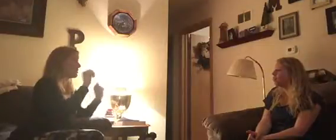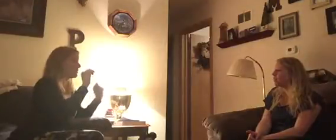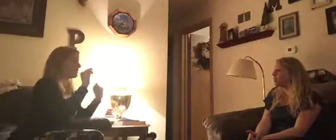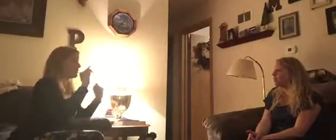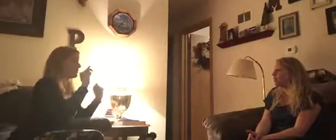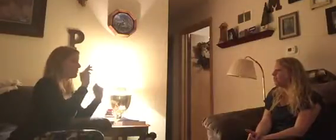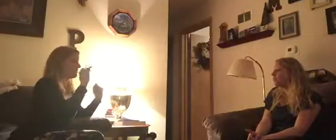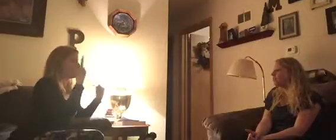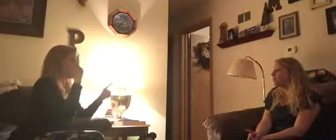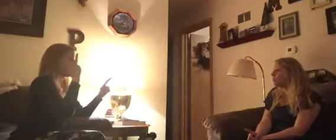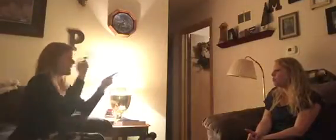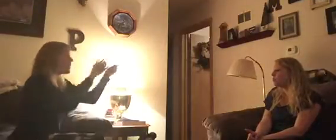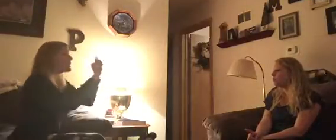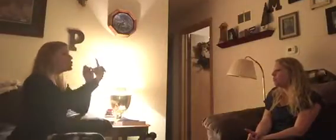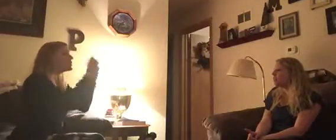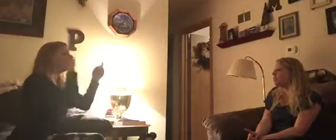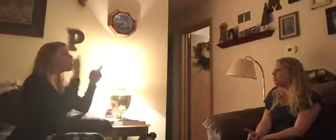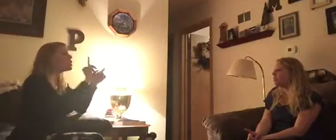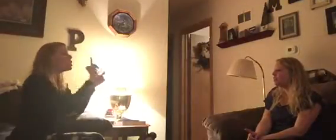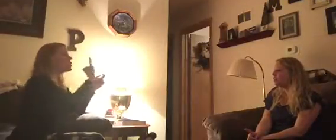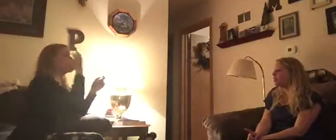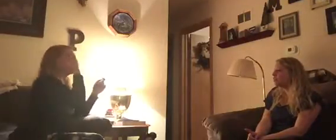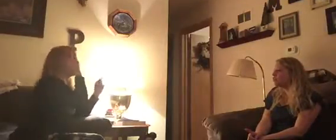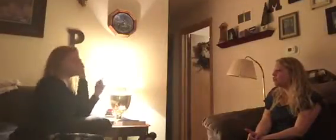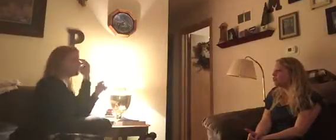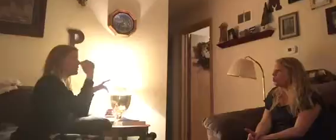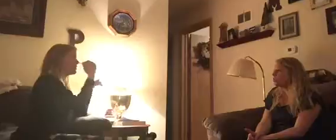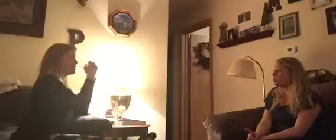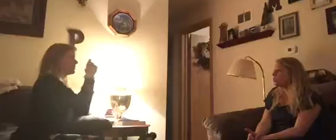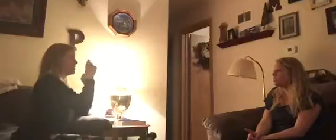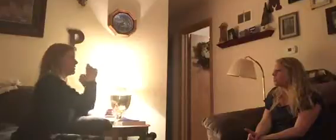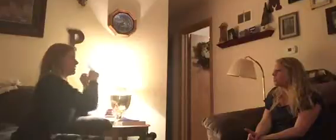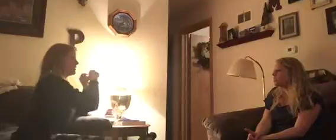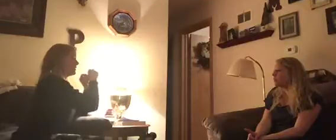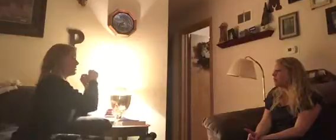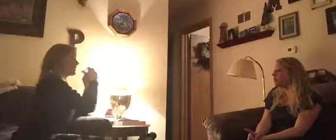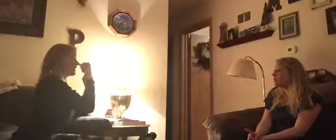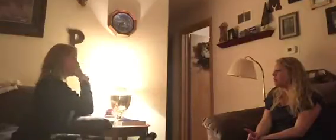one that doesn't have hail damage or something. Like for insurance reasons, maybe